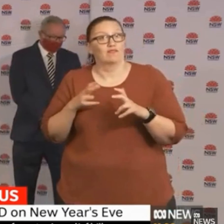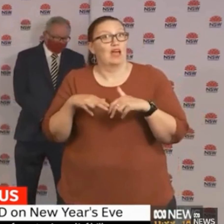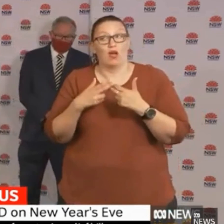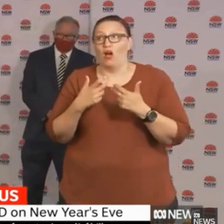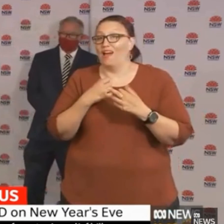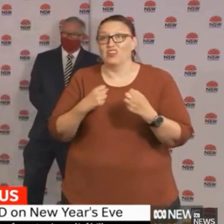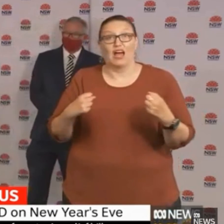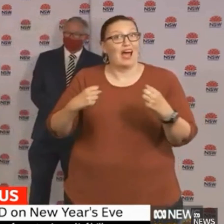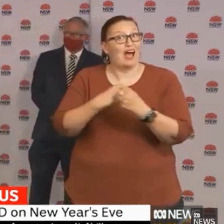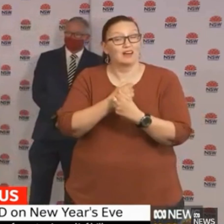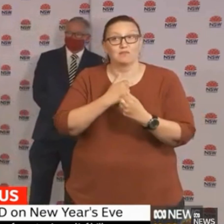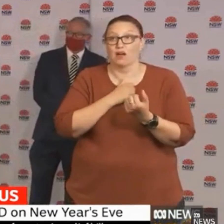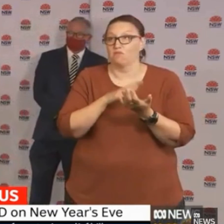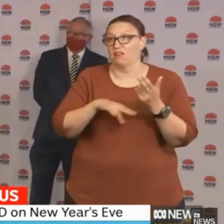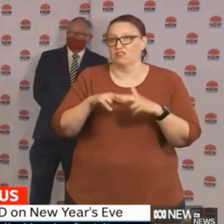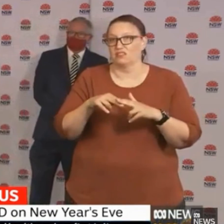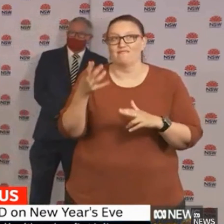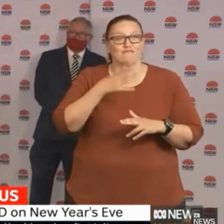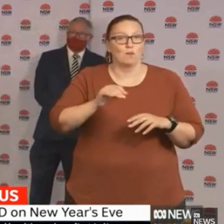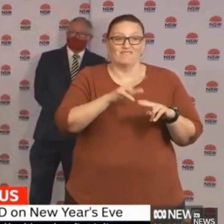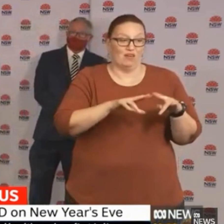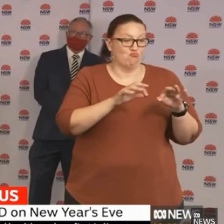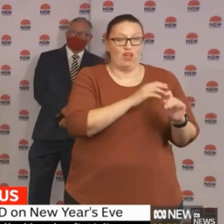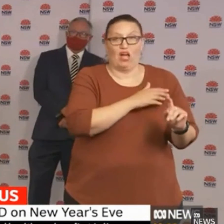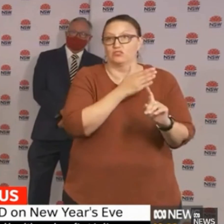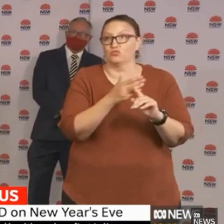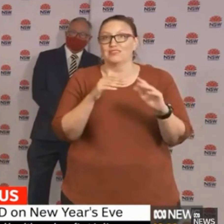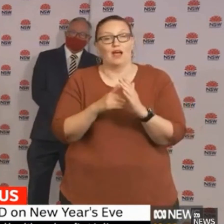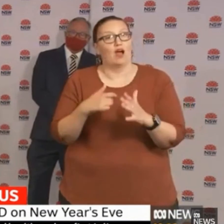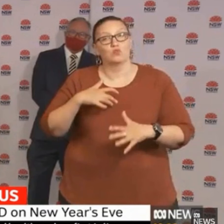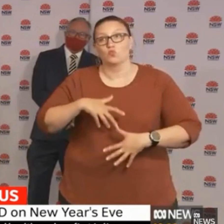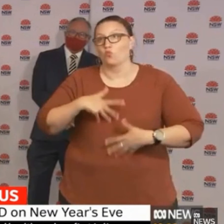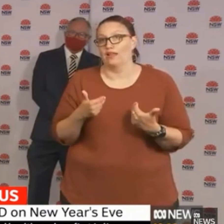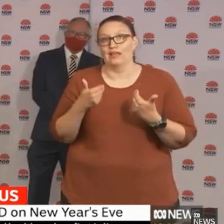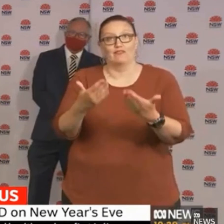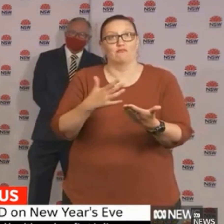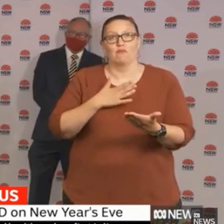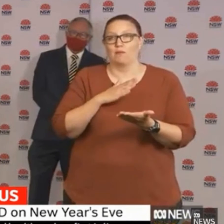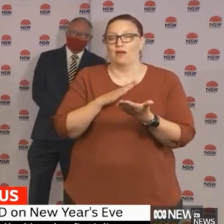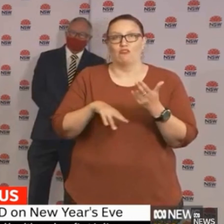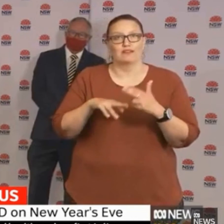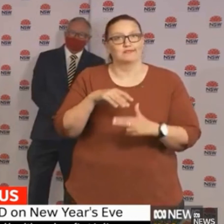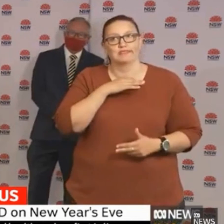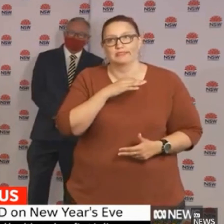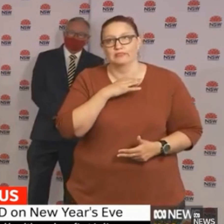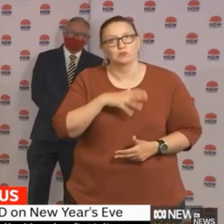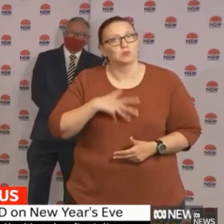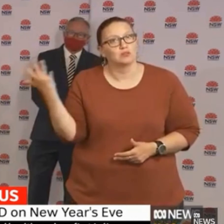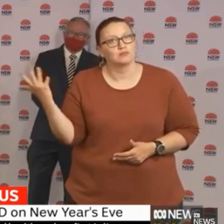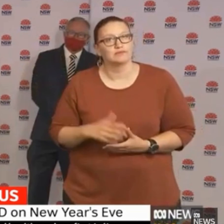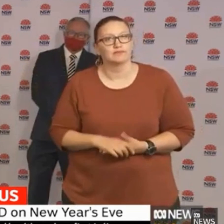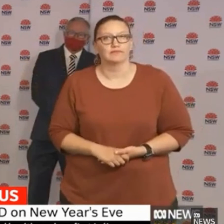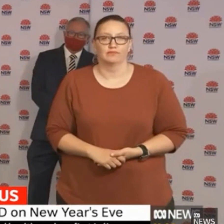a few times, I haven't hugged my parents since February. That's just me. But everybody will make their own assessments about how they treat the vulnerable members of their